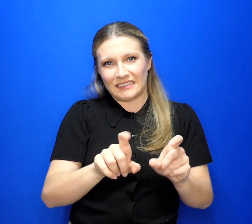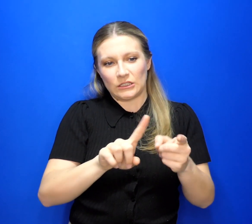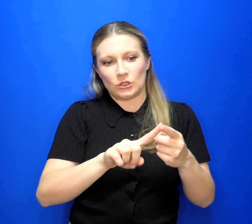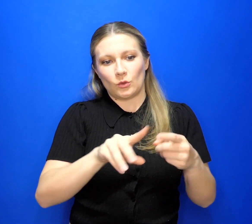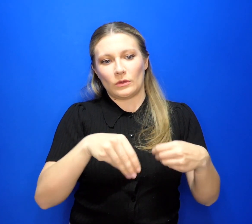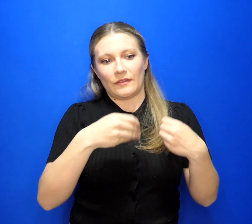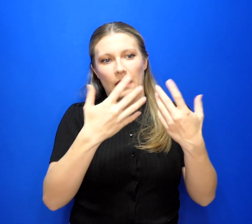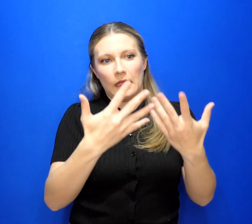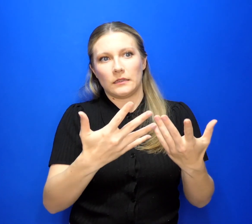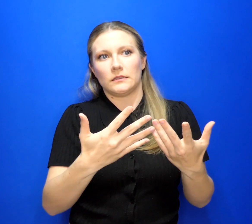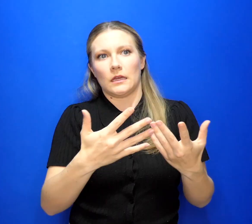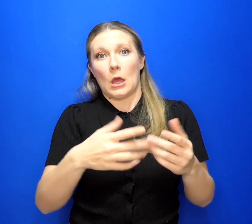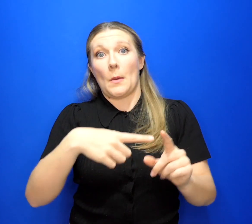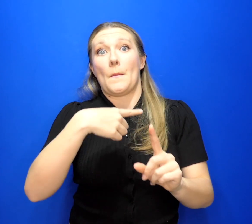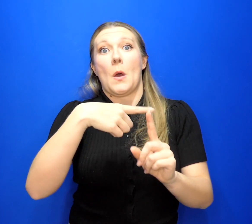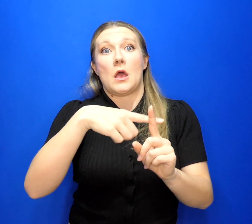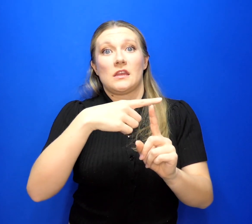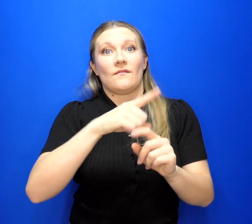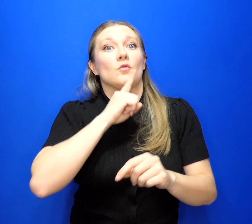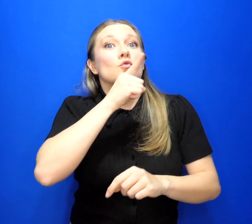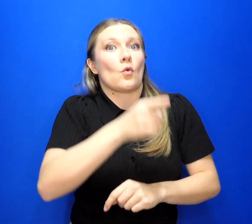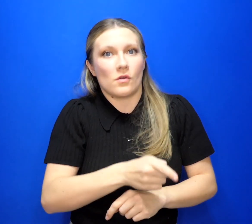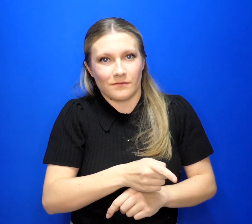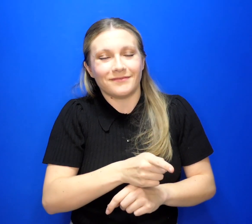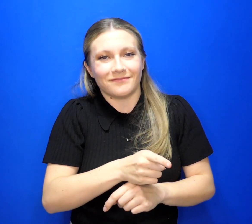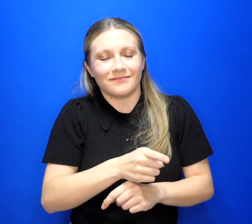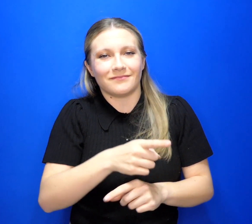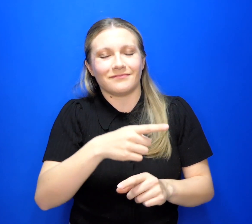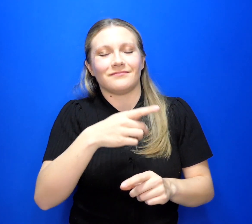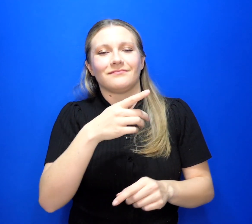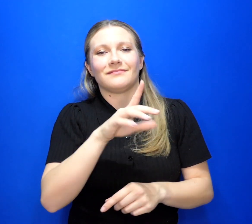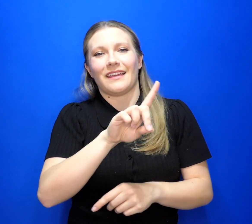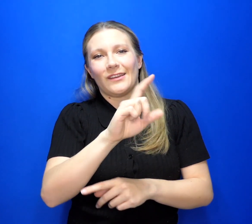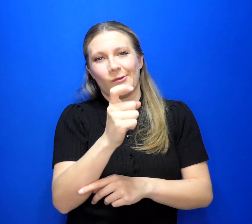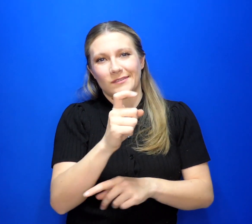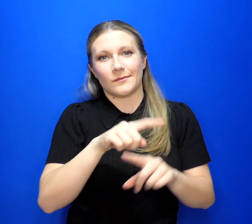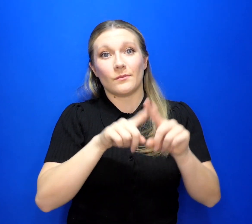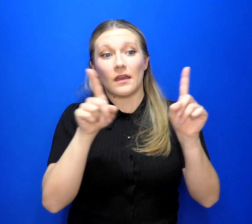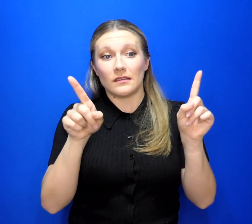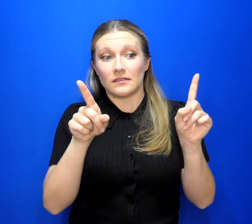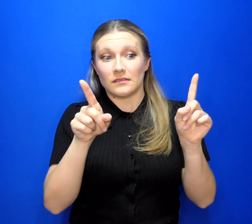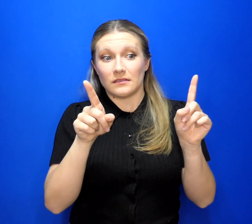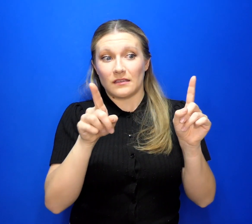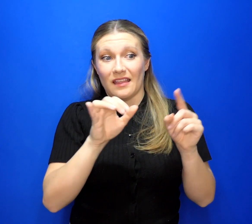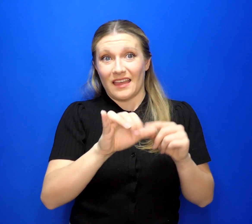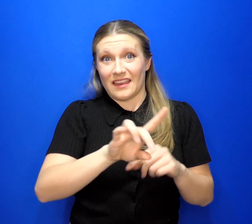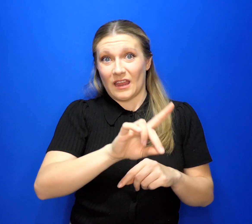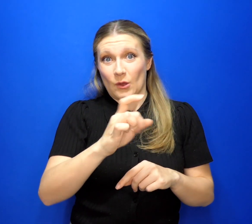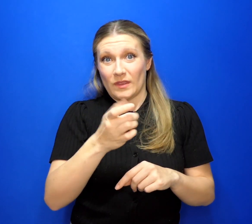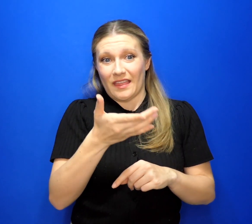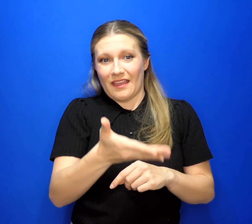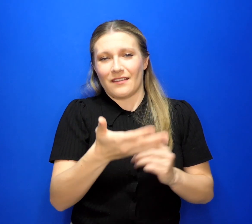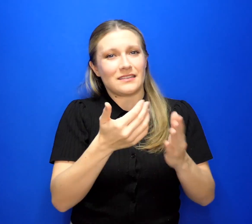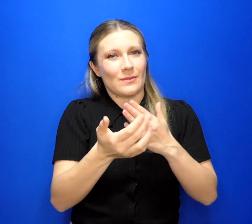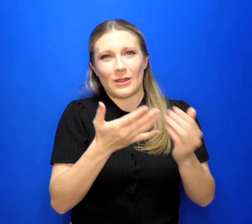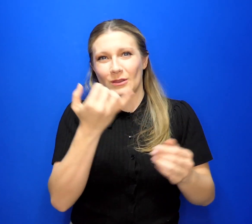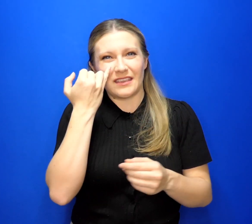really give a positive diagnosis. But once that's there, even if your insulin needs